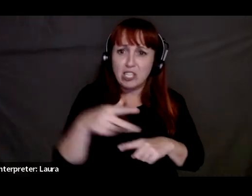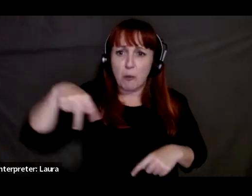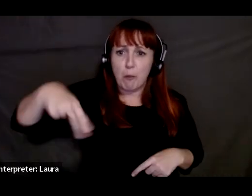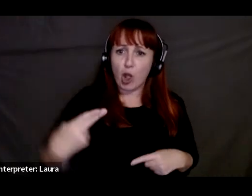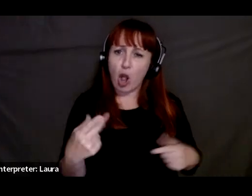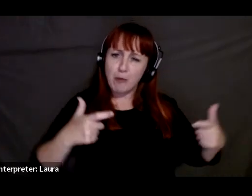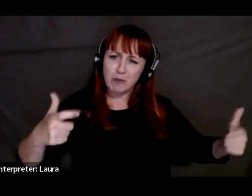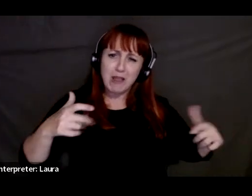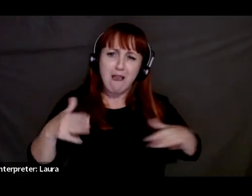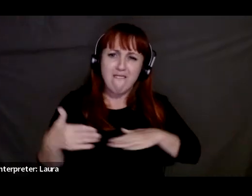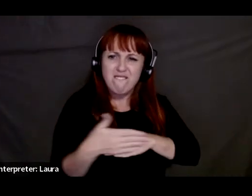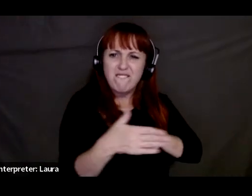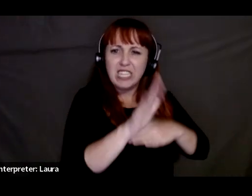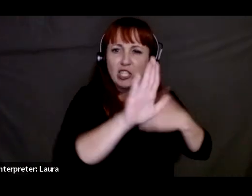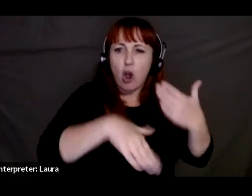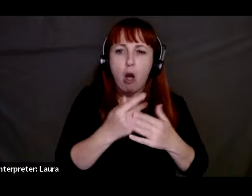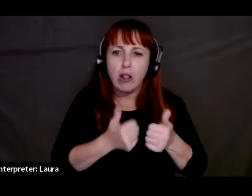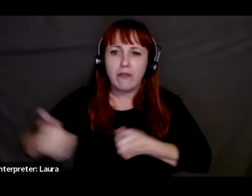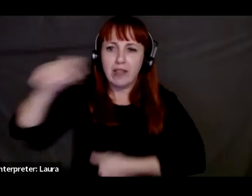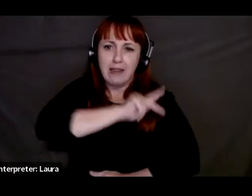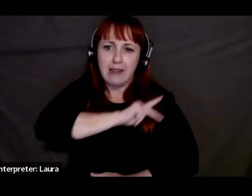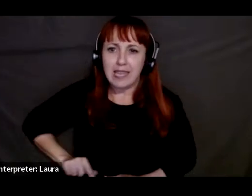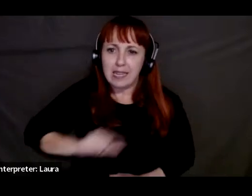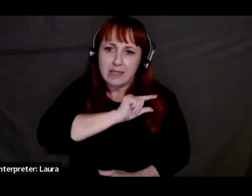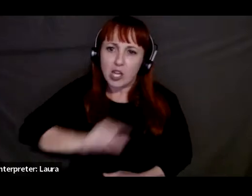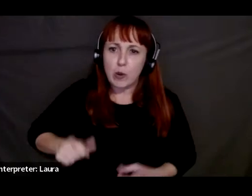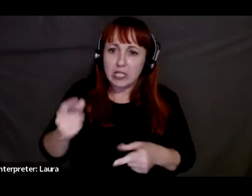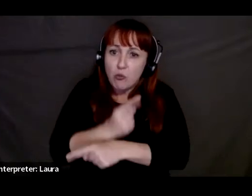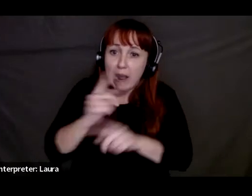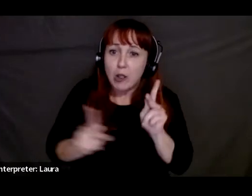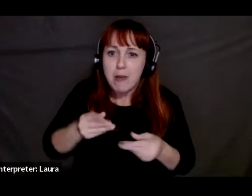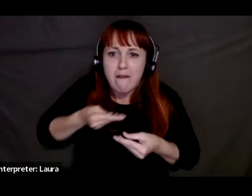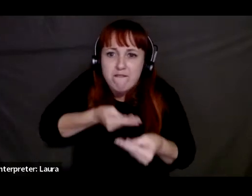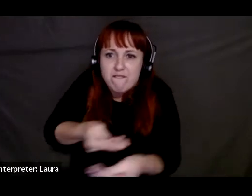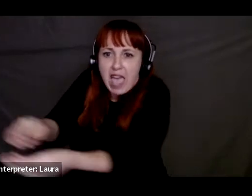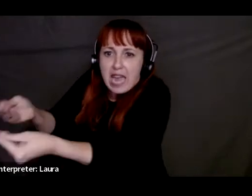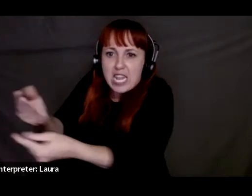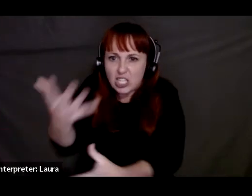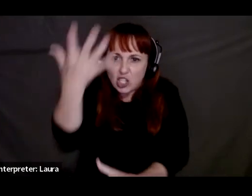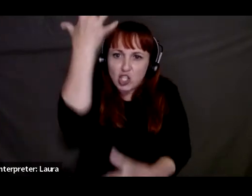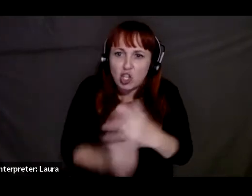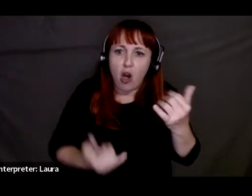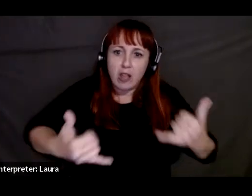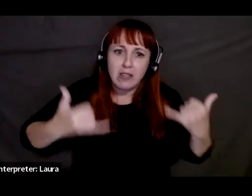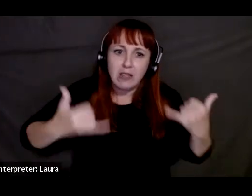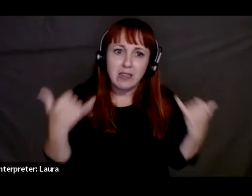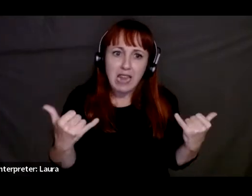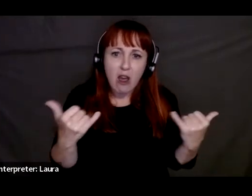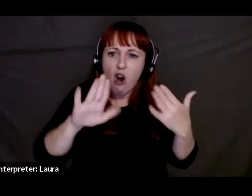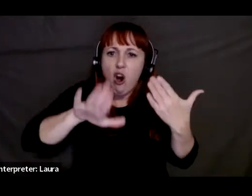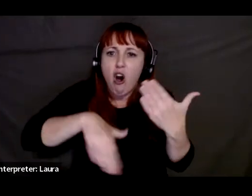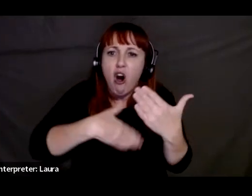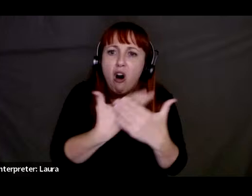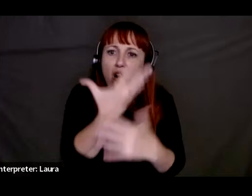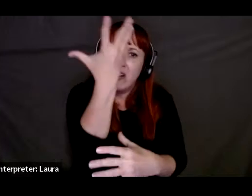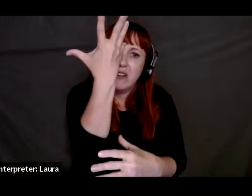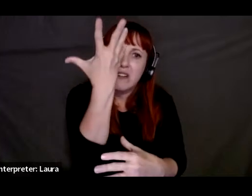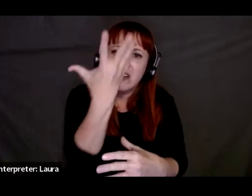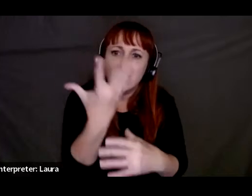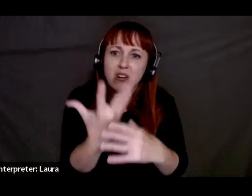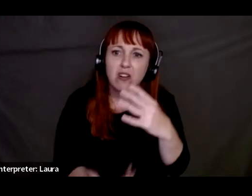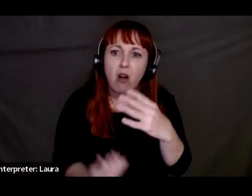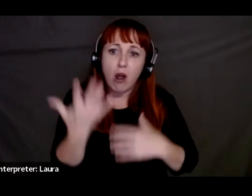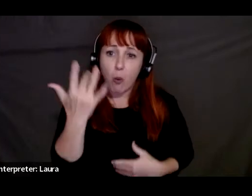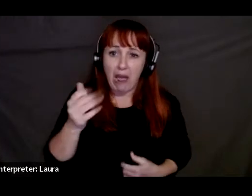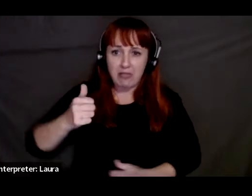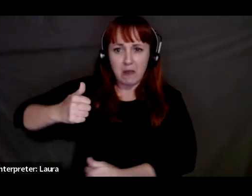Harbor, fed the ali'is, fed the commoners, and it's all gone. Oh, God, because